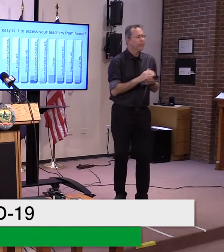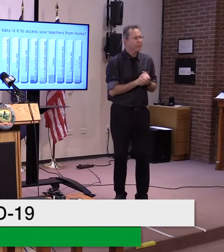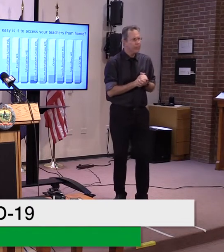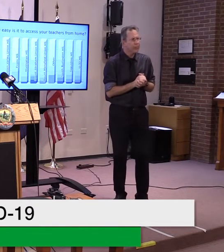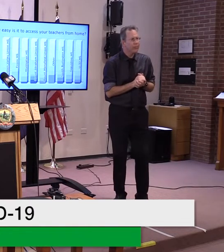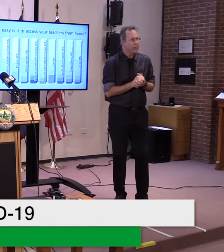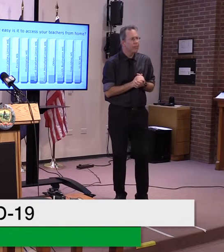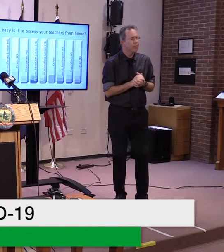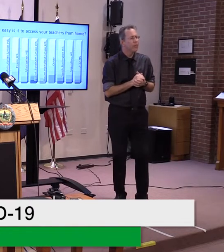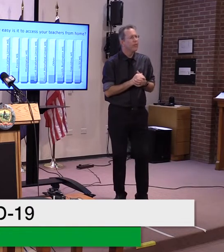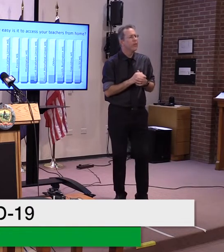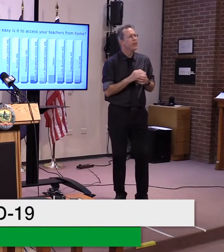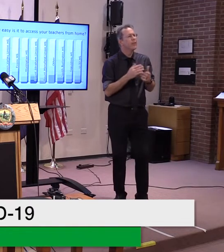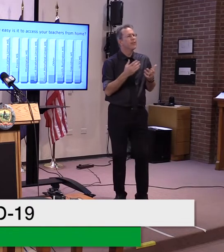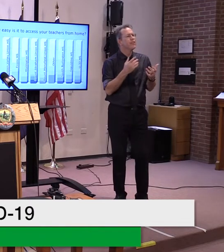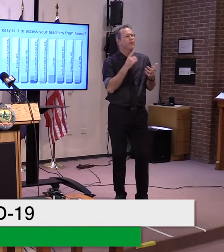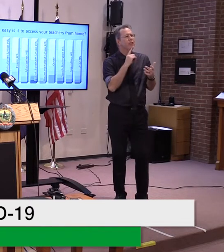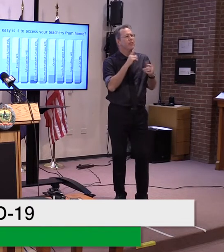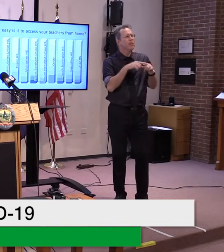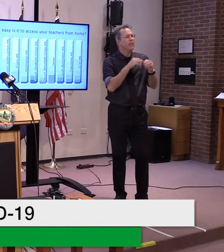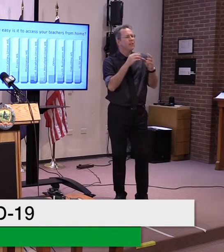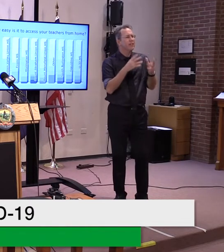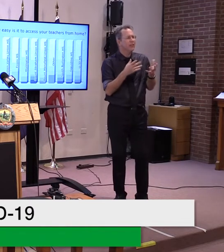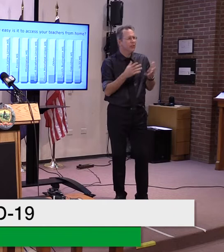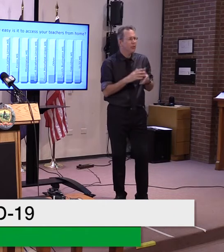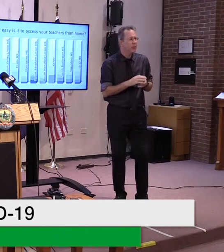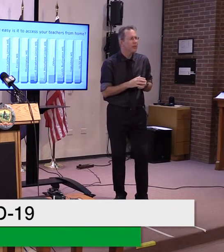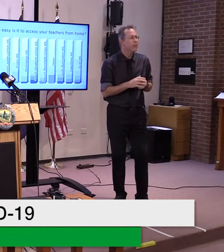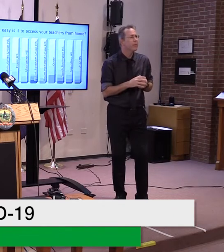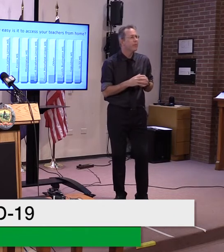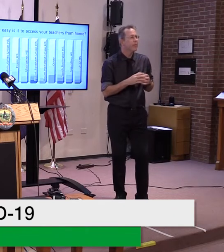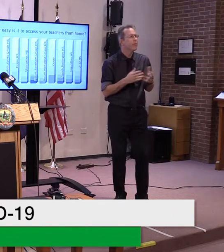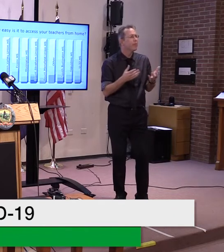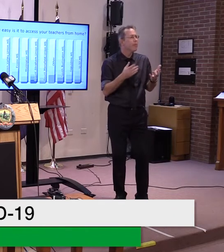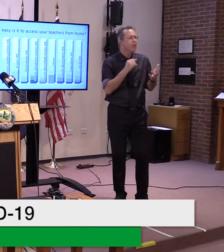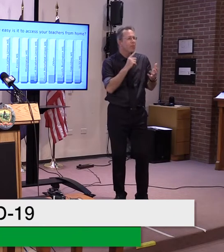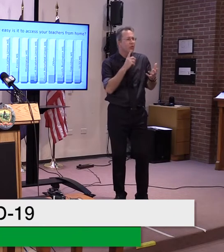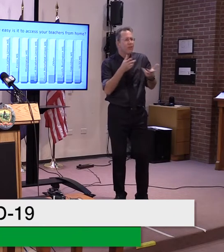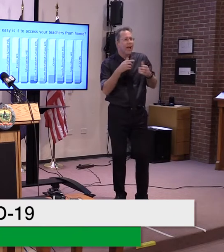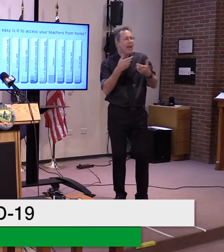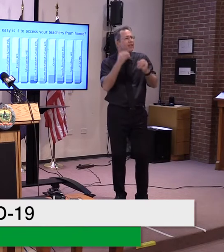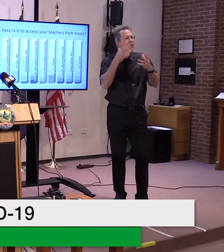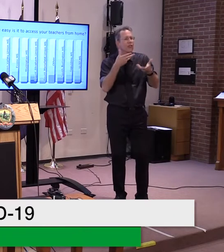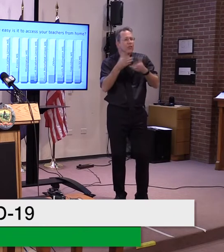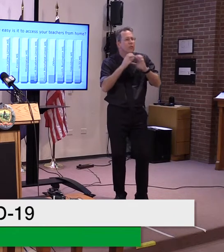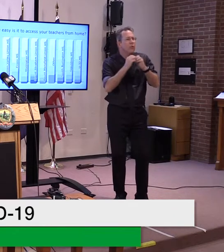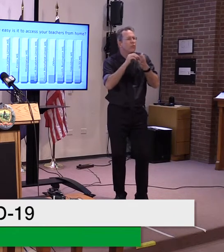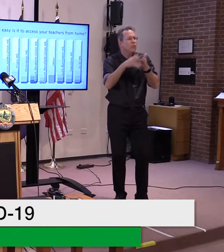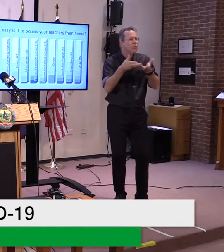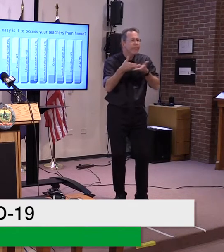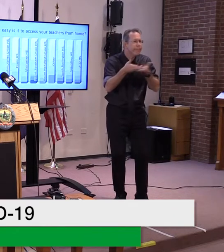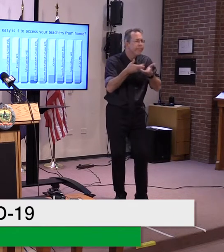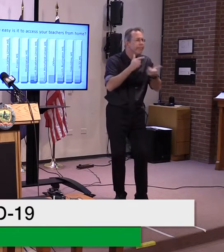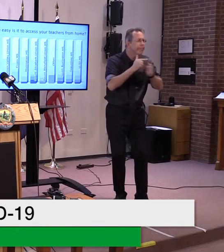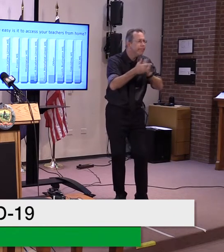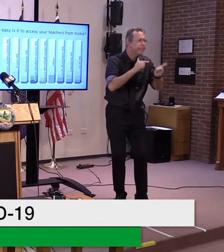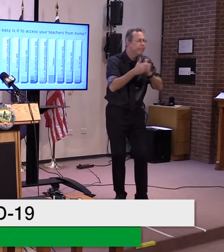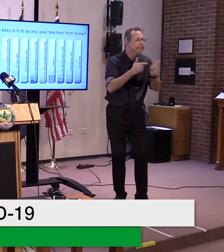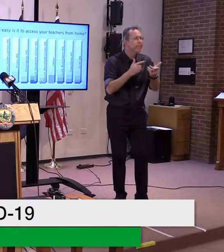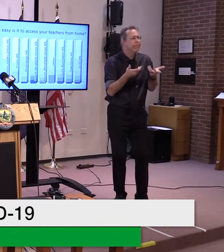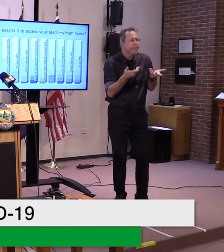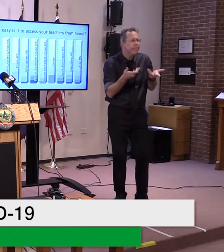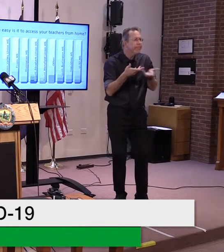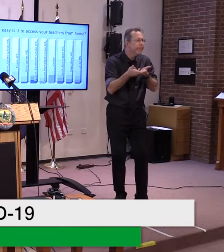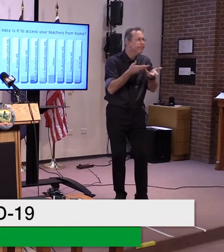they've been answering questions and then some uh schools have not been as you can see um mount abraham